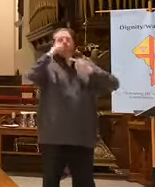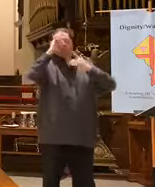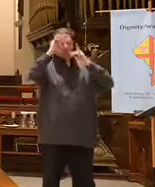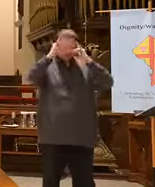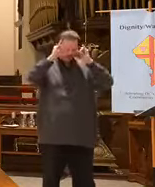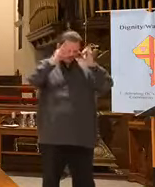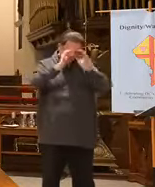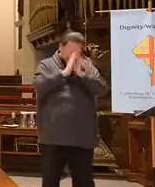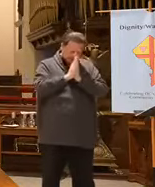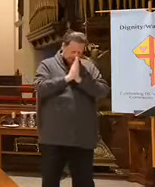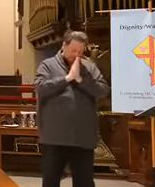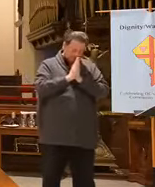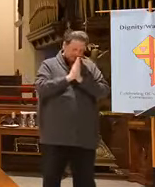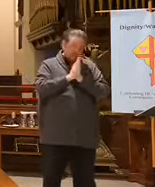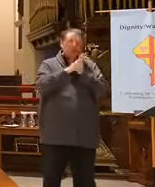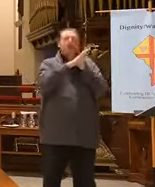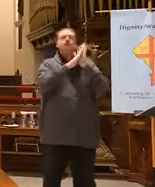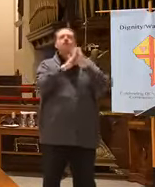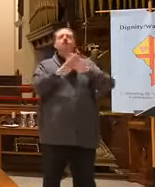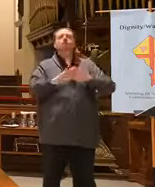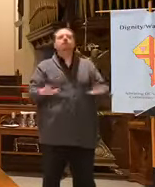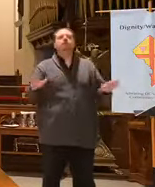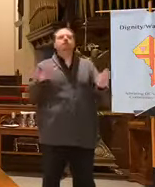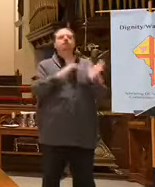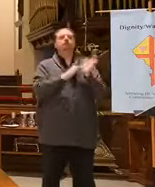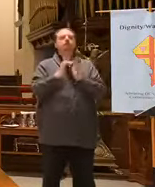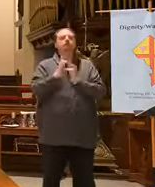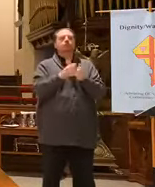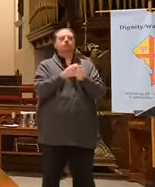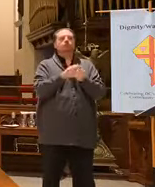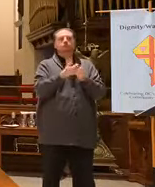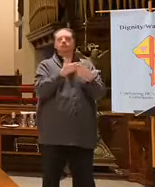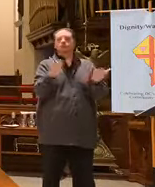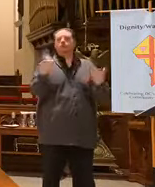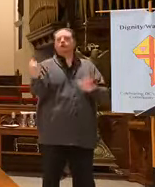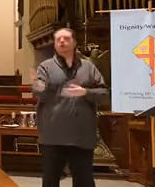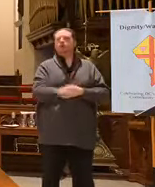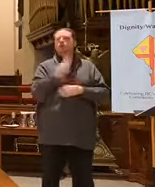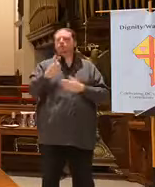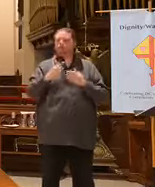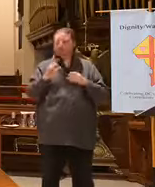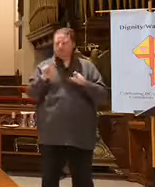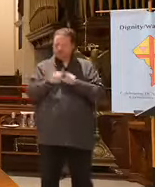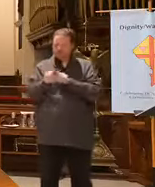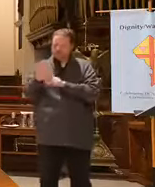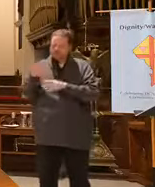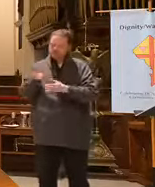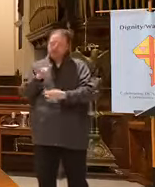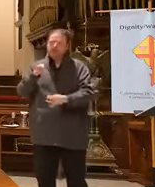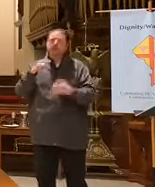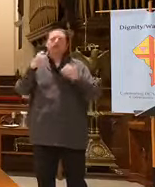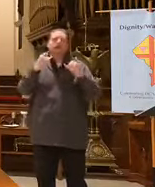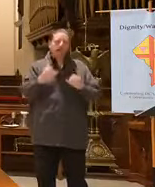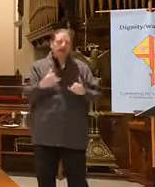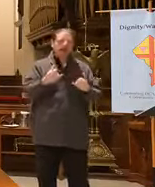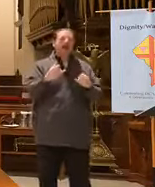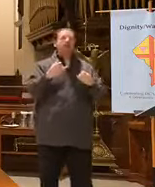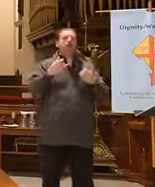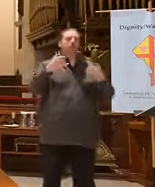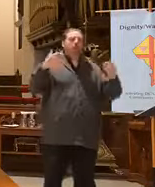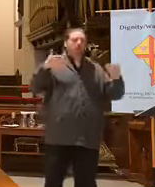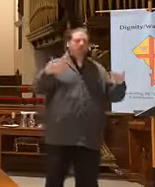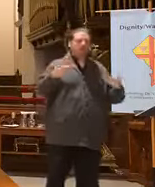ever. Amen. The peace of Jesus be with you always. And with your spirit. Let us extend to another a greeting of